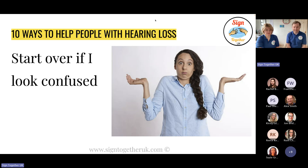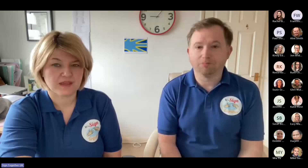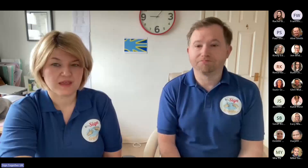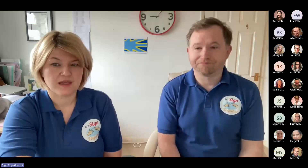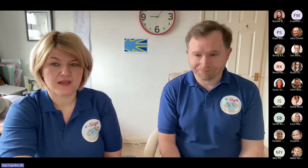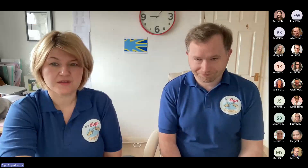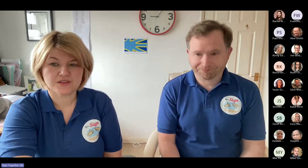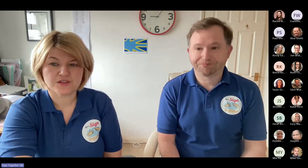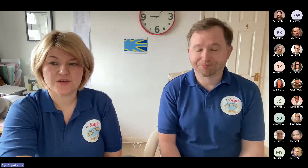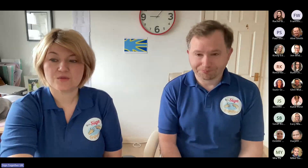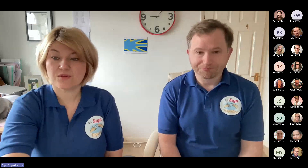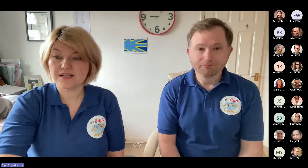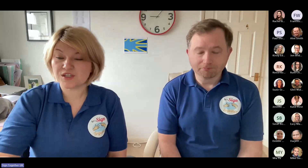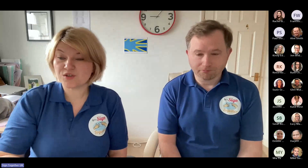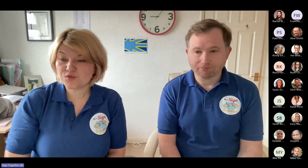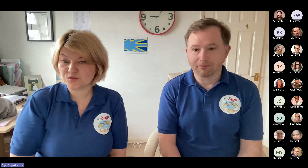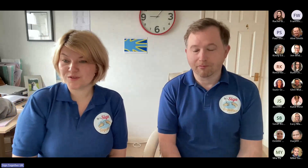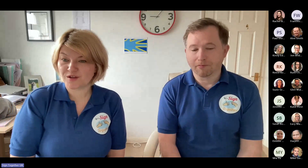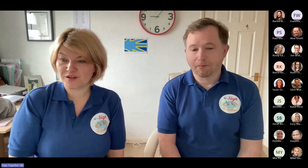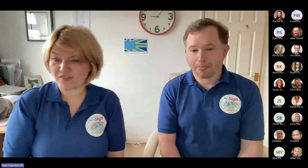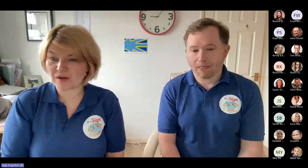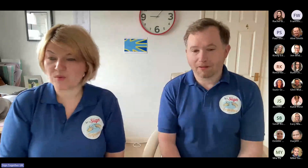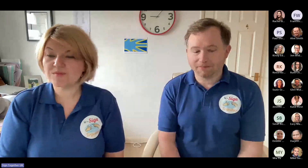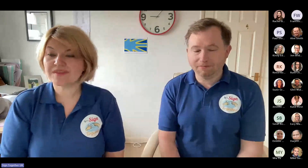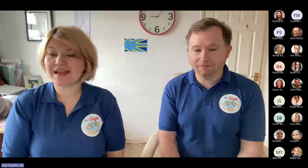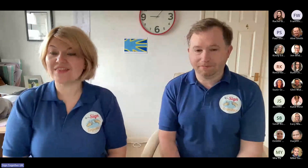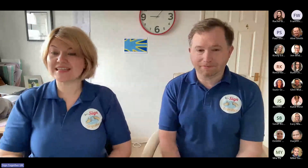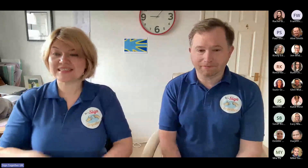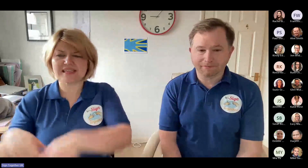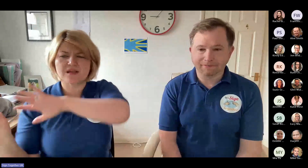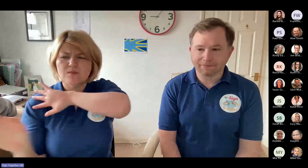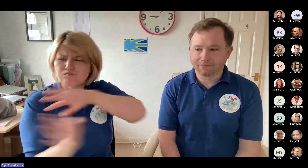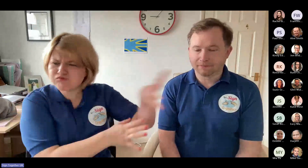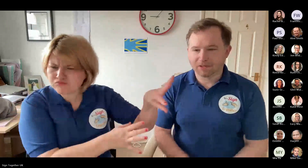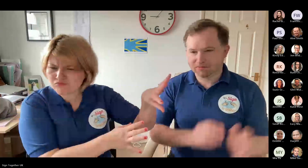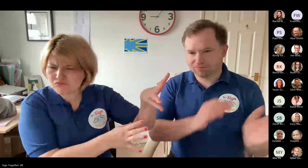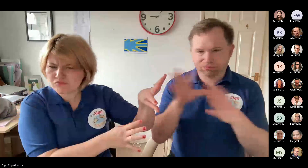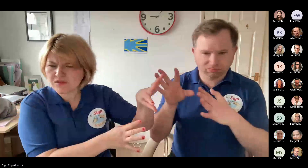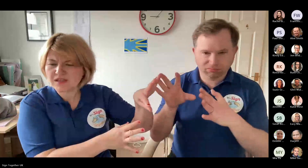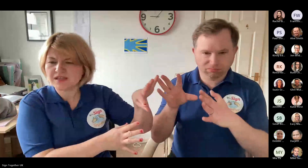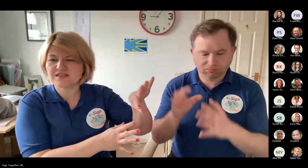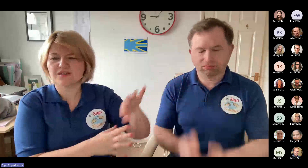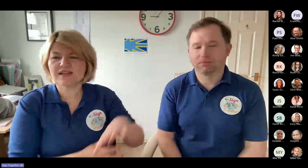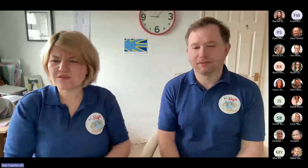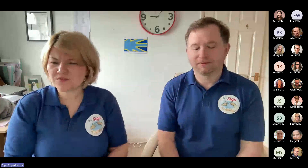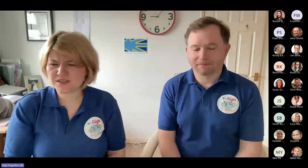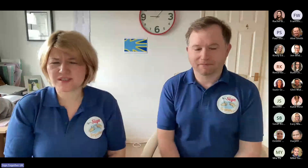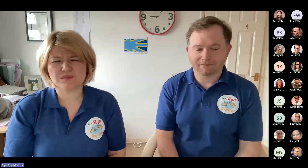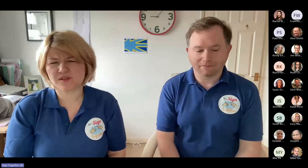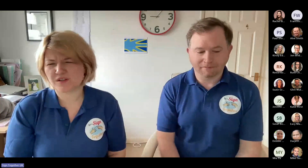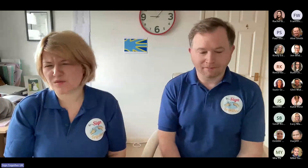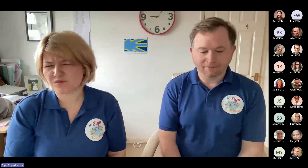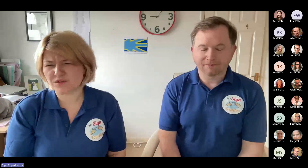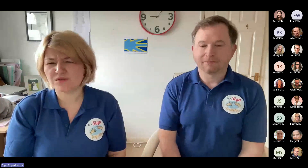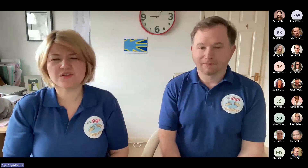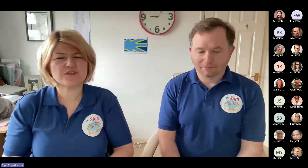it out. And I'll show you a really useful sign for that one, and that is this. So if you see someone's looking confused, you